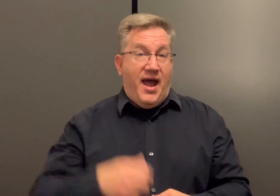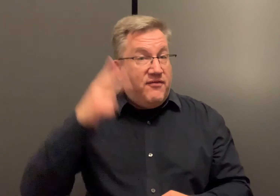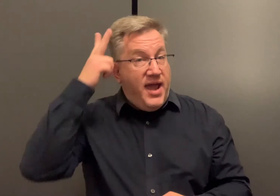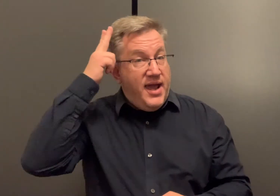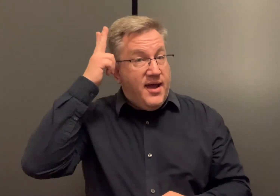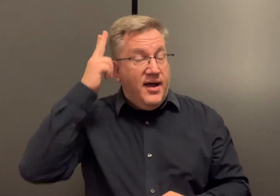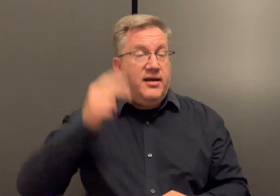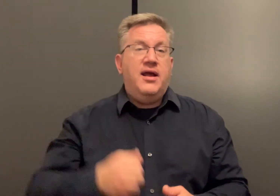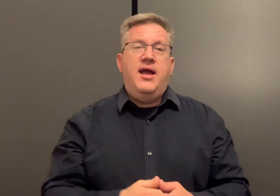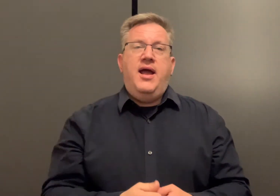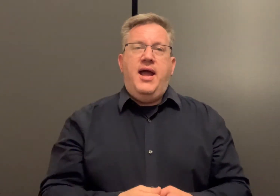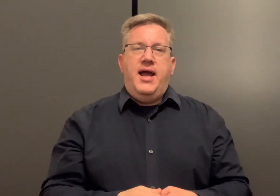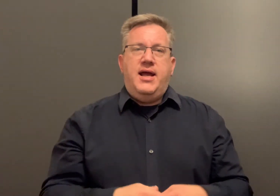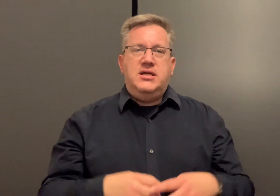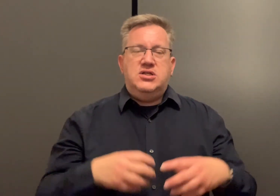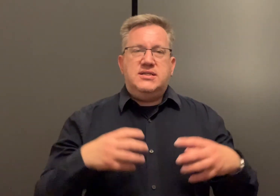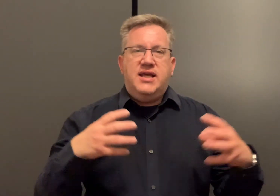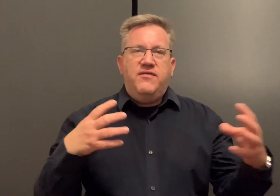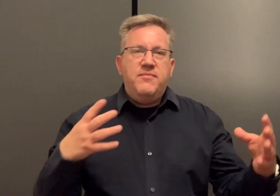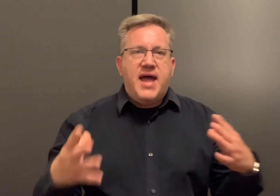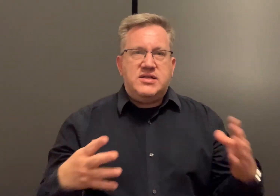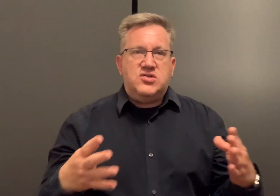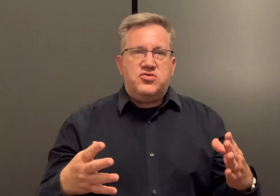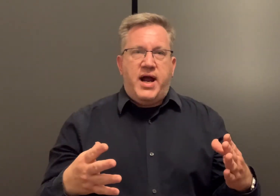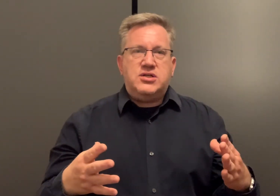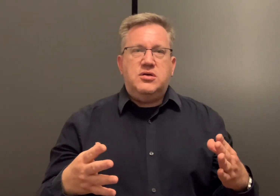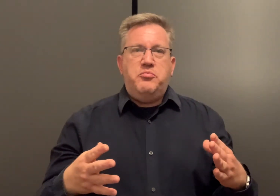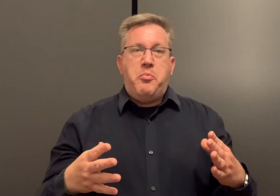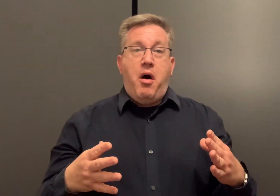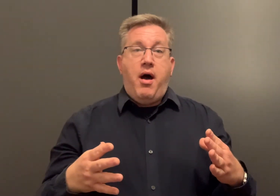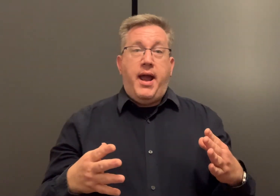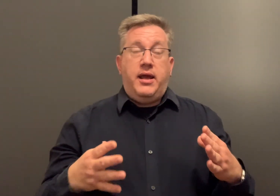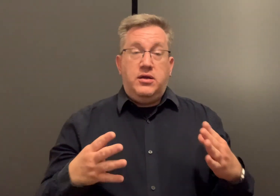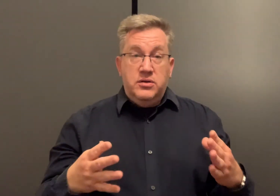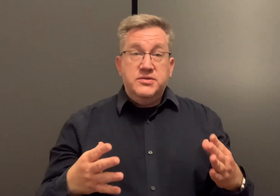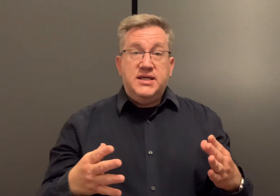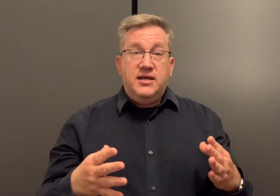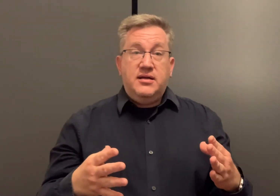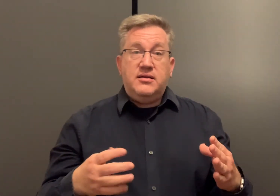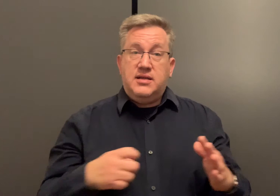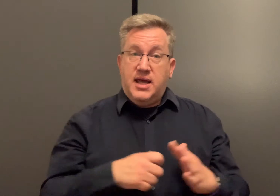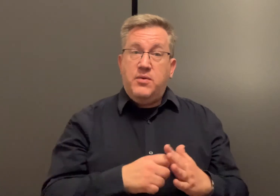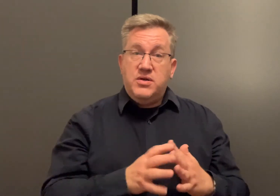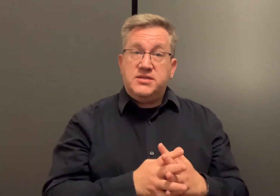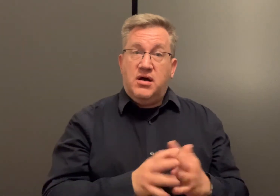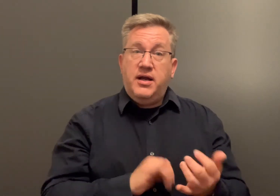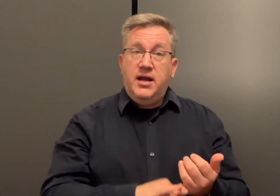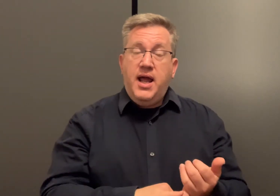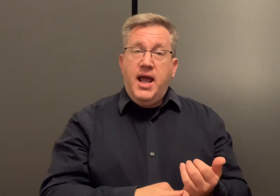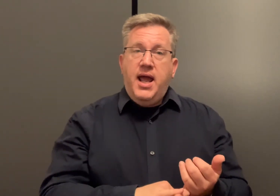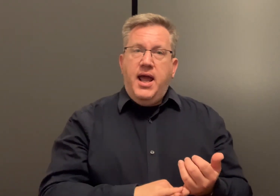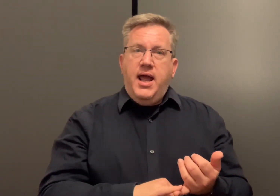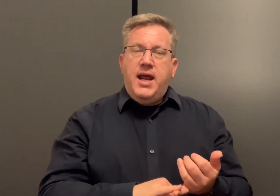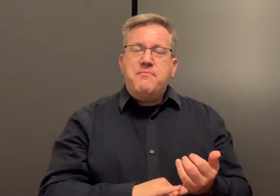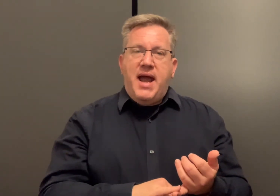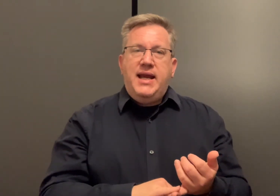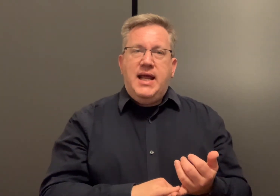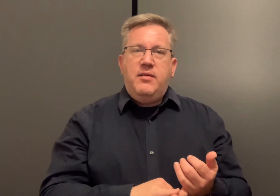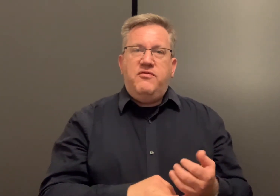a haircut, and just give him that distraction by using the keyword sign, it made him feel